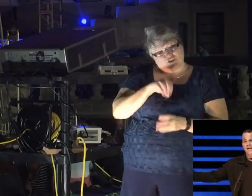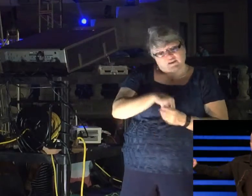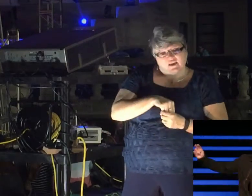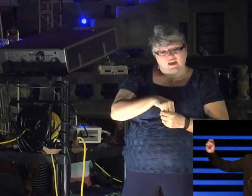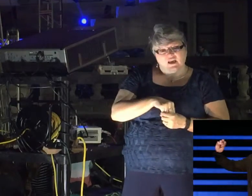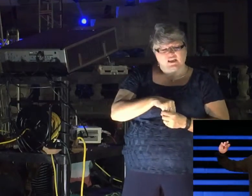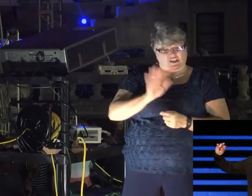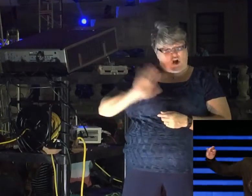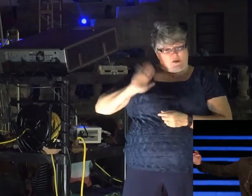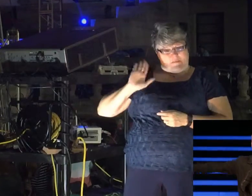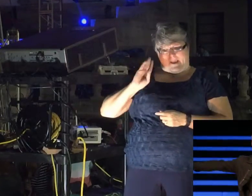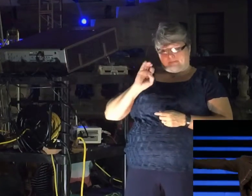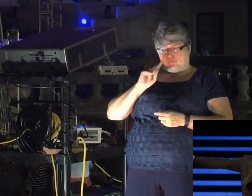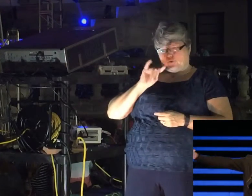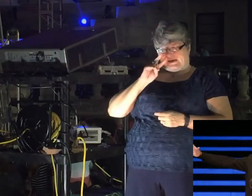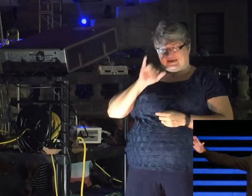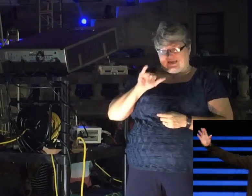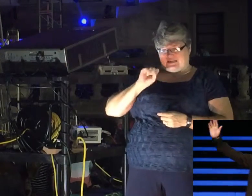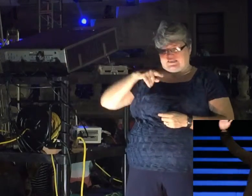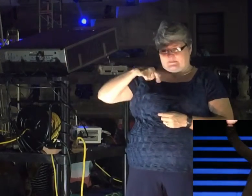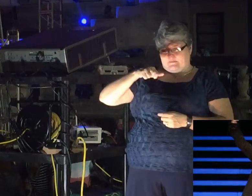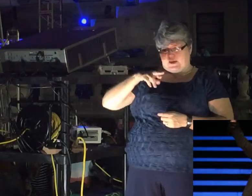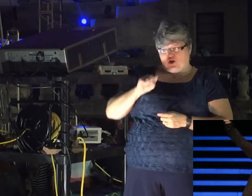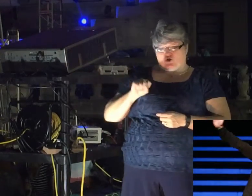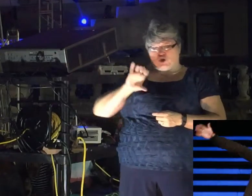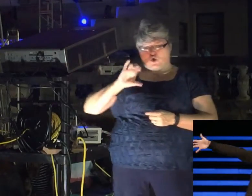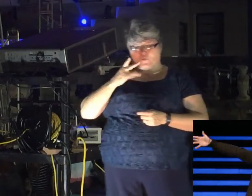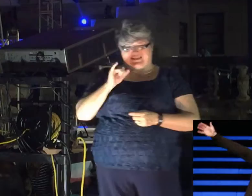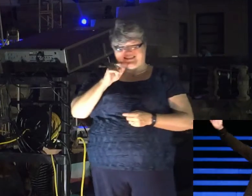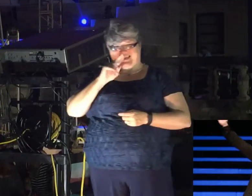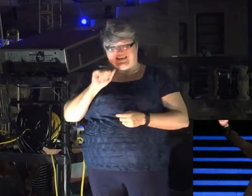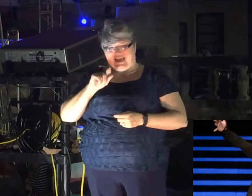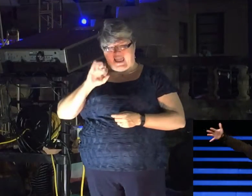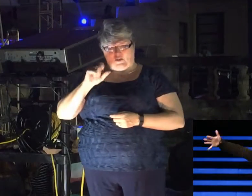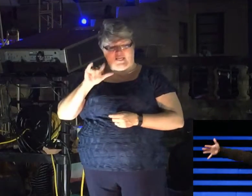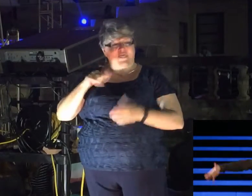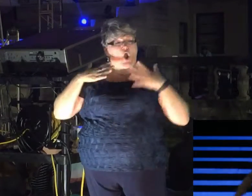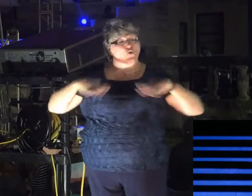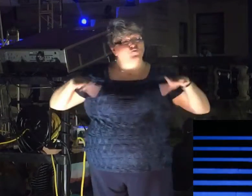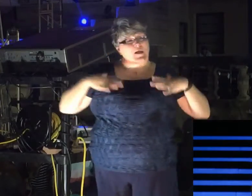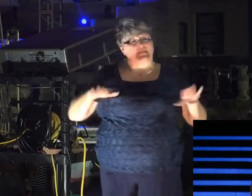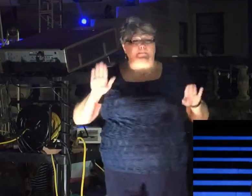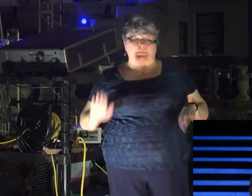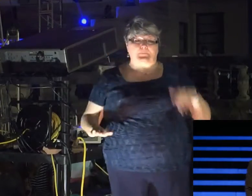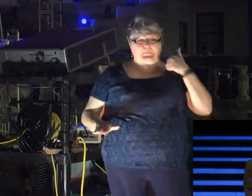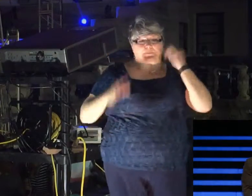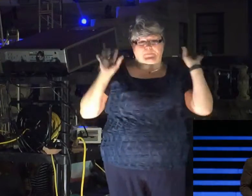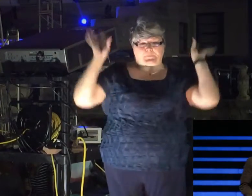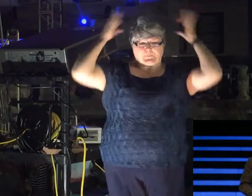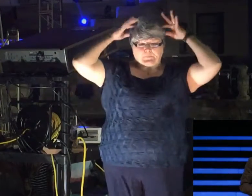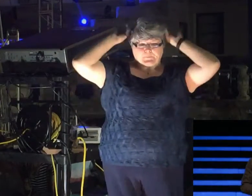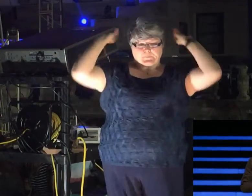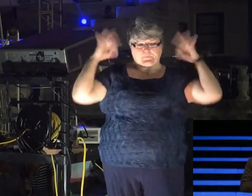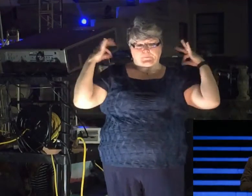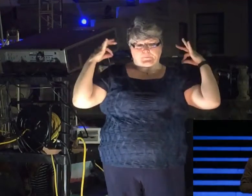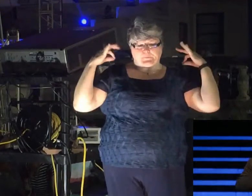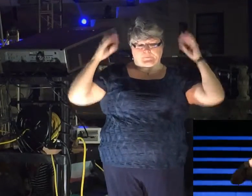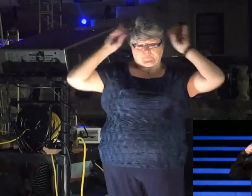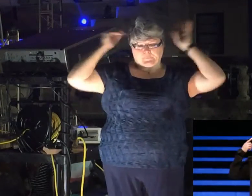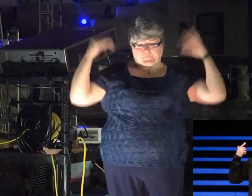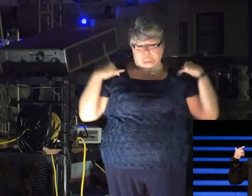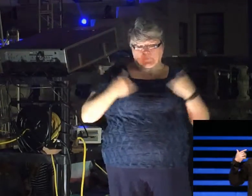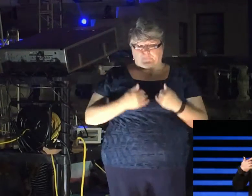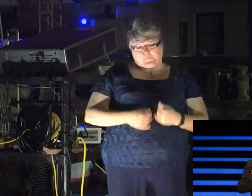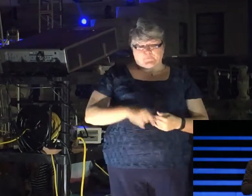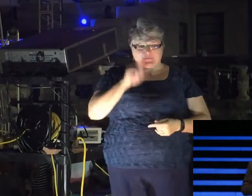of childhood. And it started back with Britney Spears and Christina Aguilera, where they would dress them in schoolgirl outfits with pigtails that